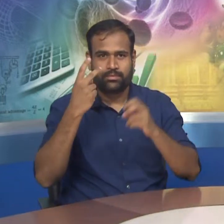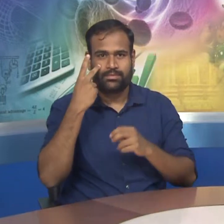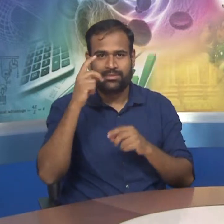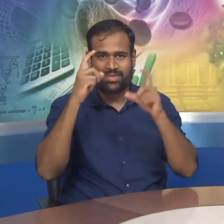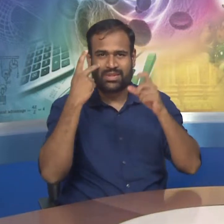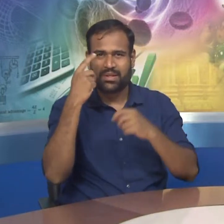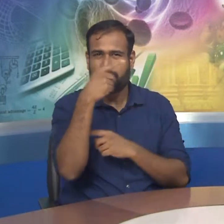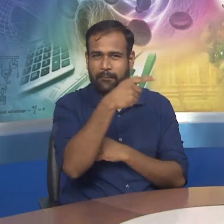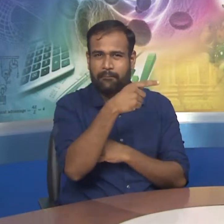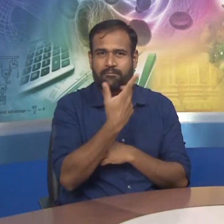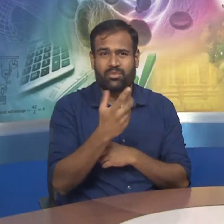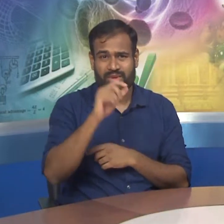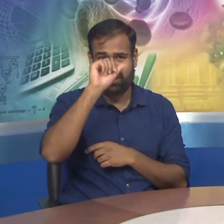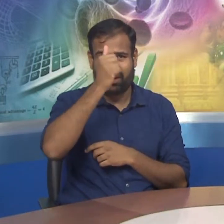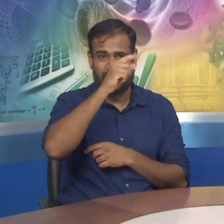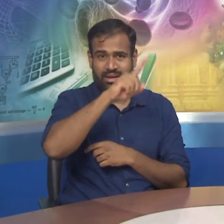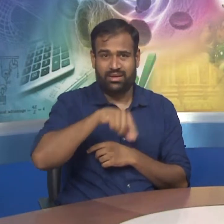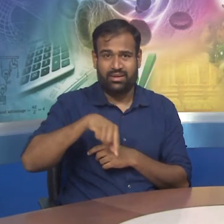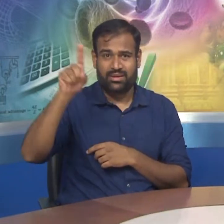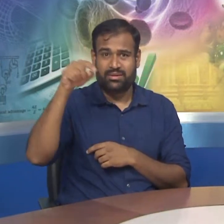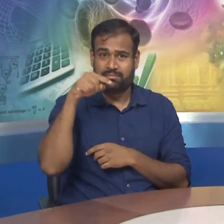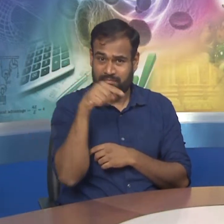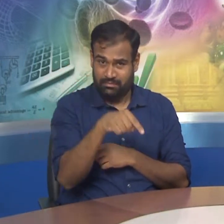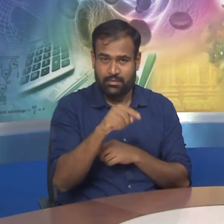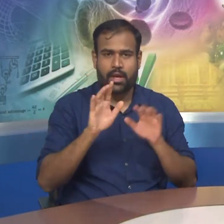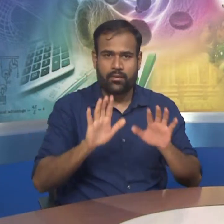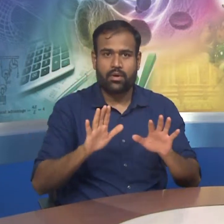So we have discussed the objective. Now let's get started.